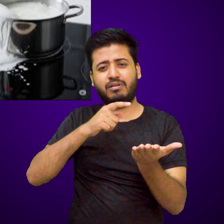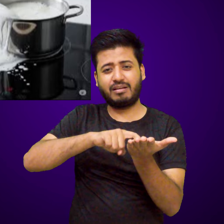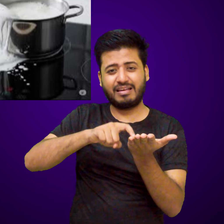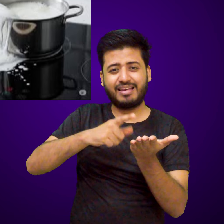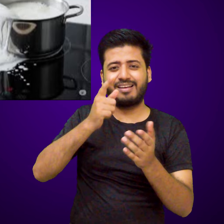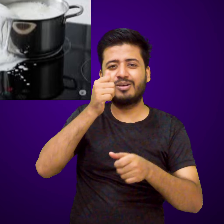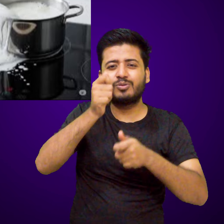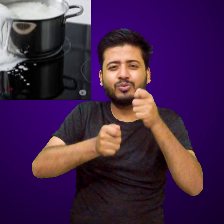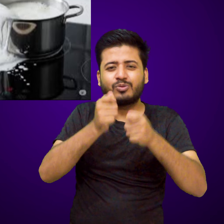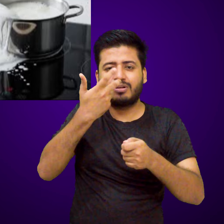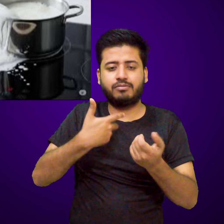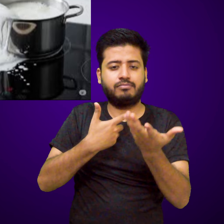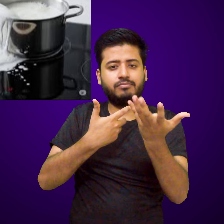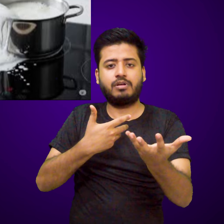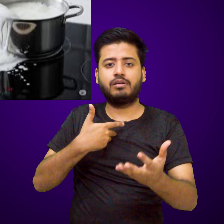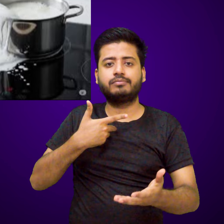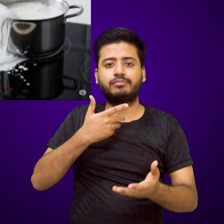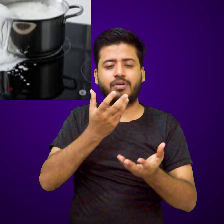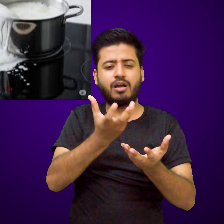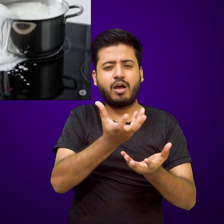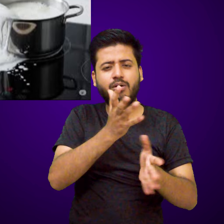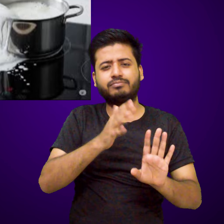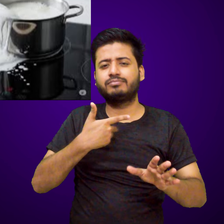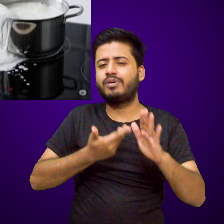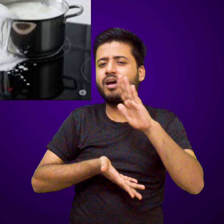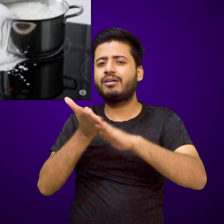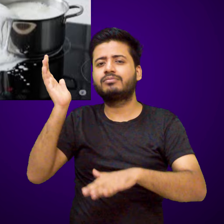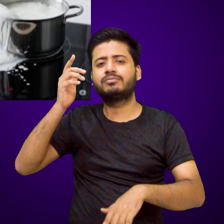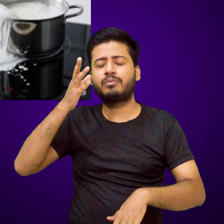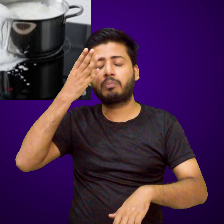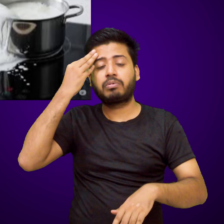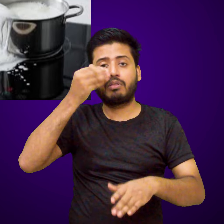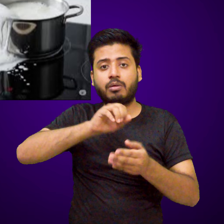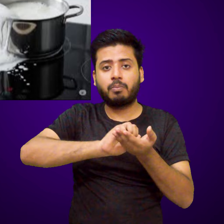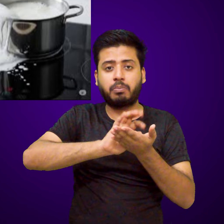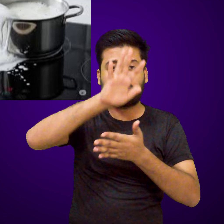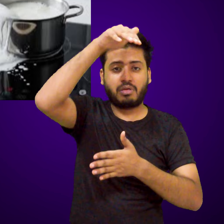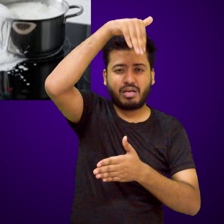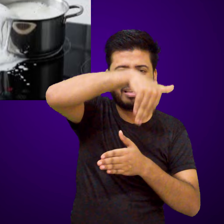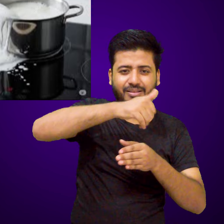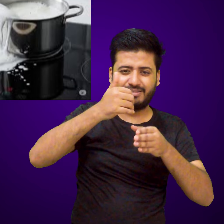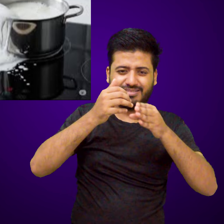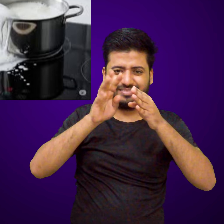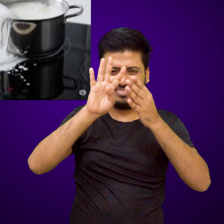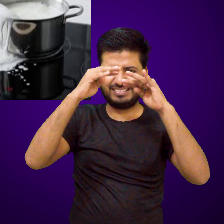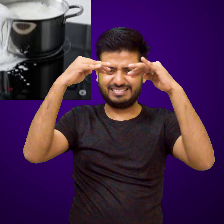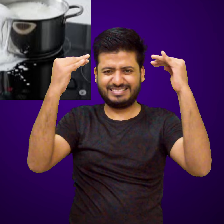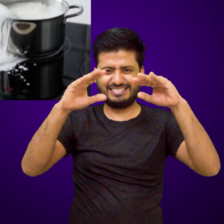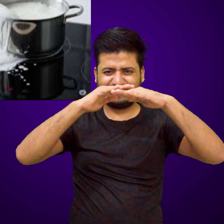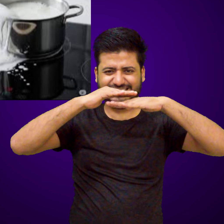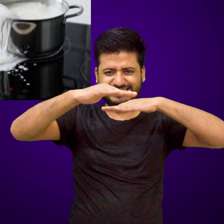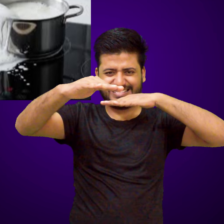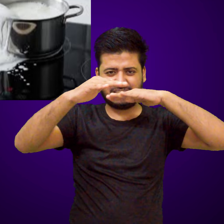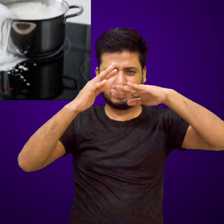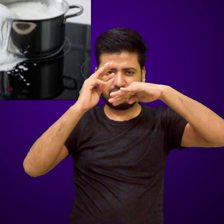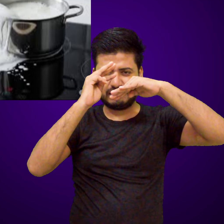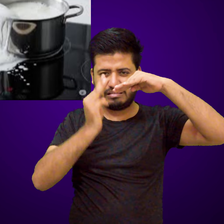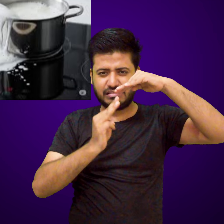years, consider these tips. Use proper cookware. Only use induction-compatible cookware with a flat,